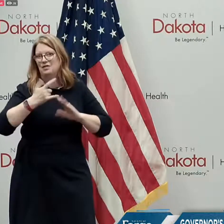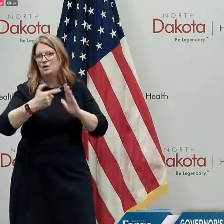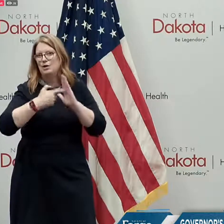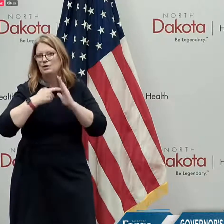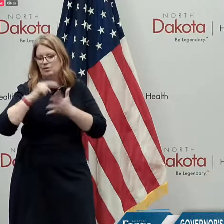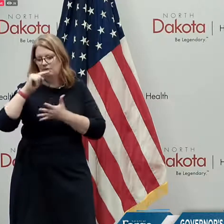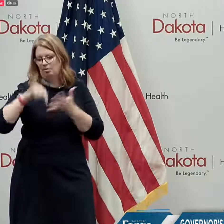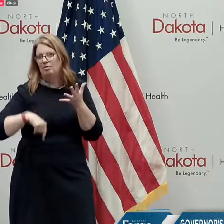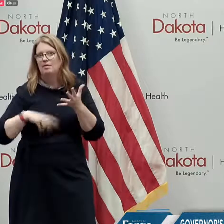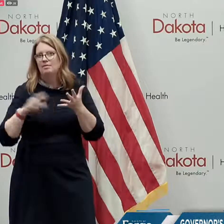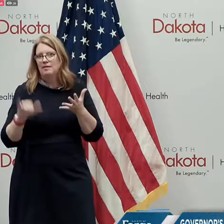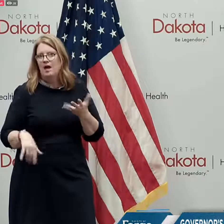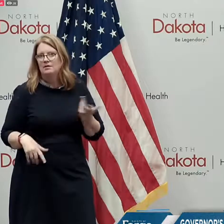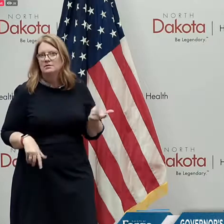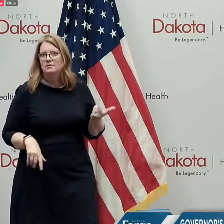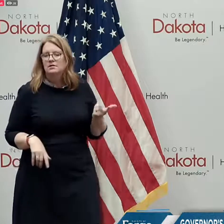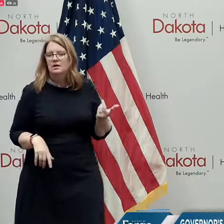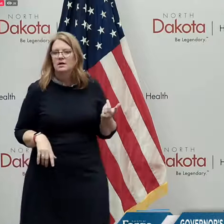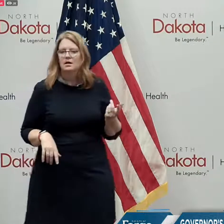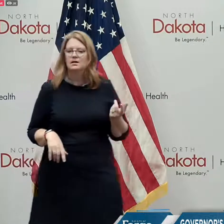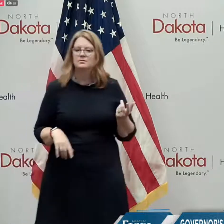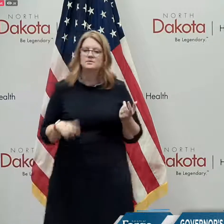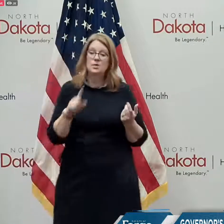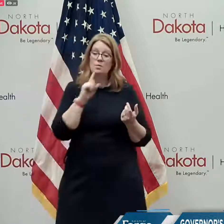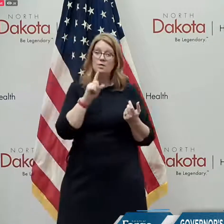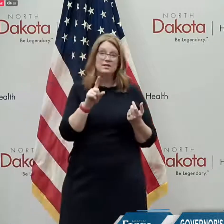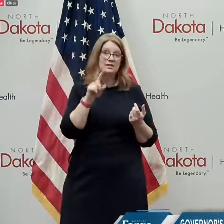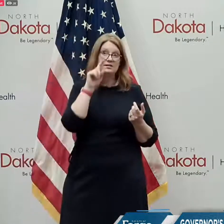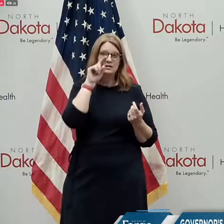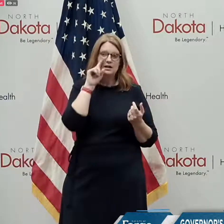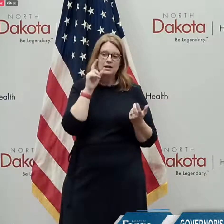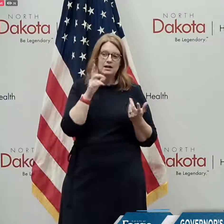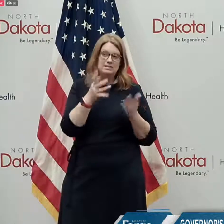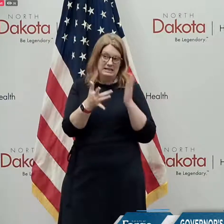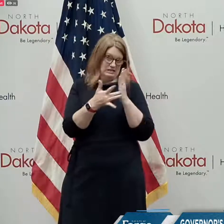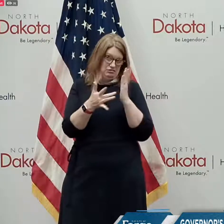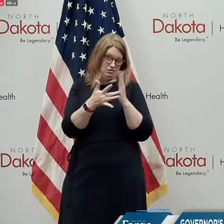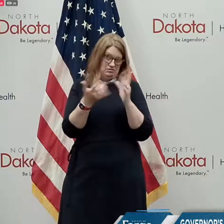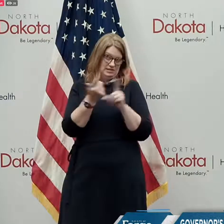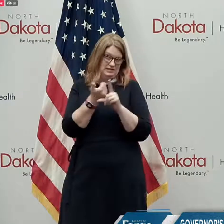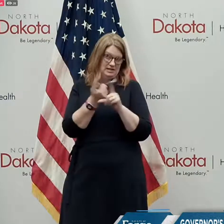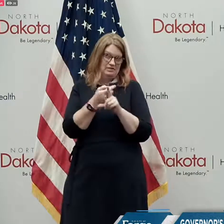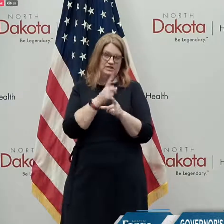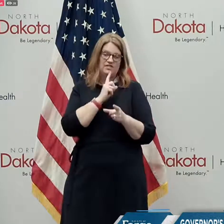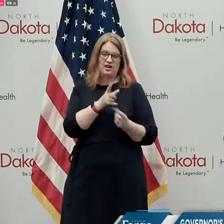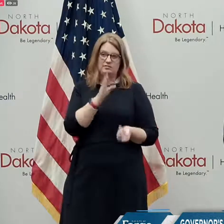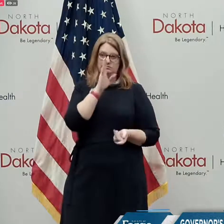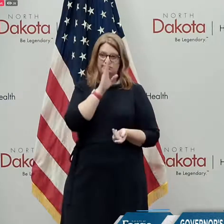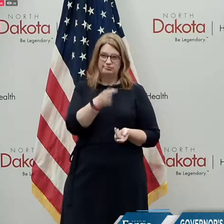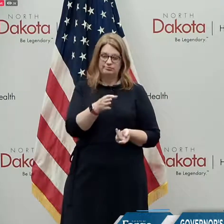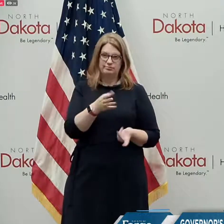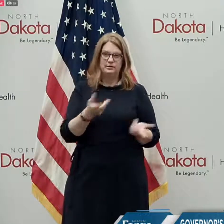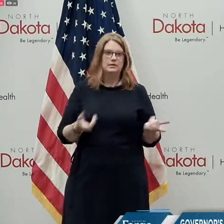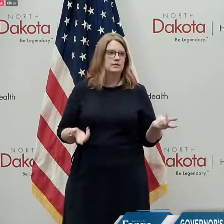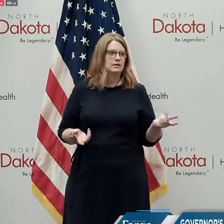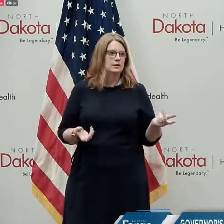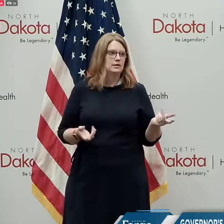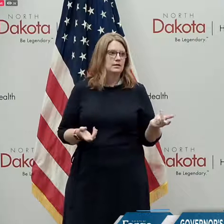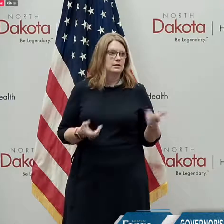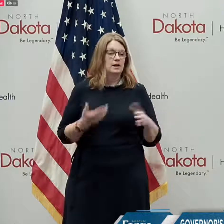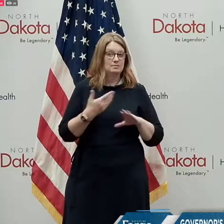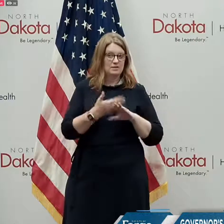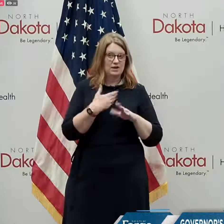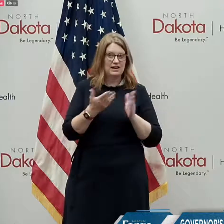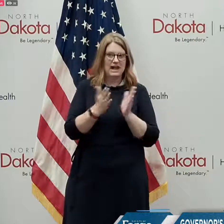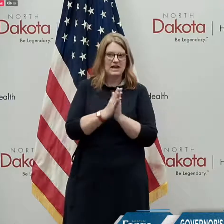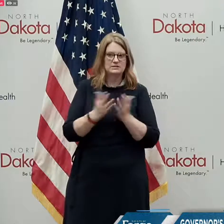a fairly straightforward technology. But if you ask me, and I'll answer the question before it's asked,